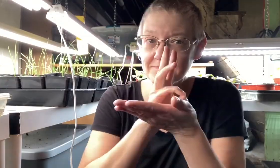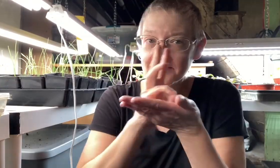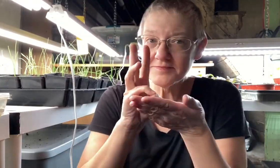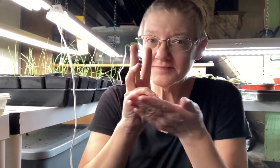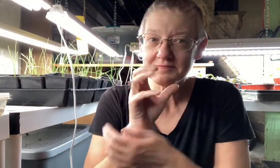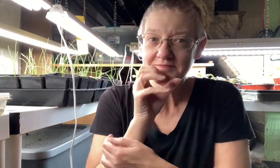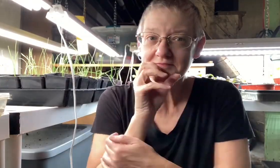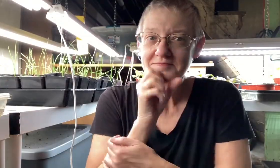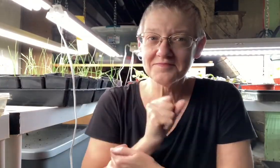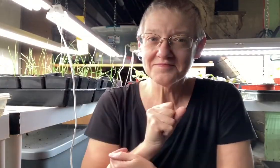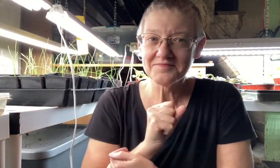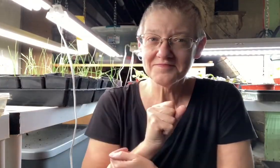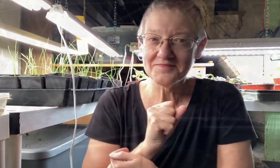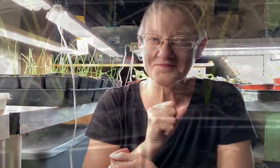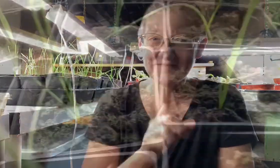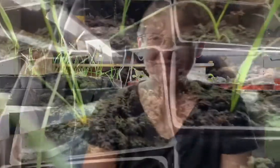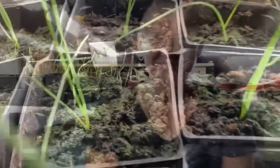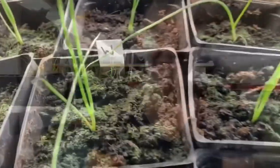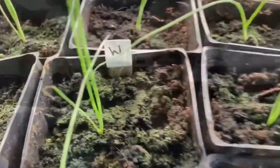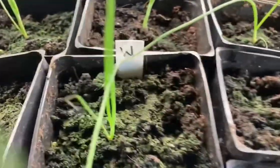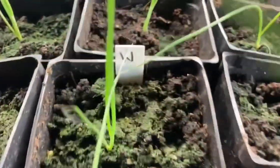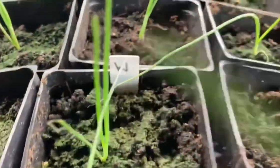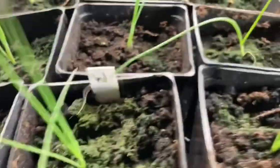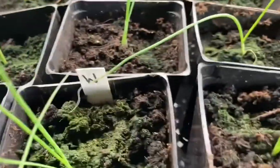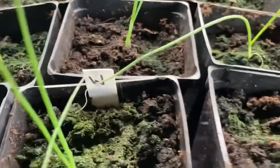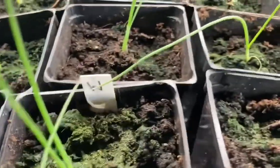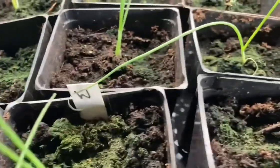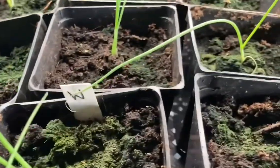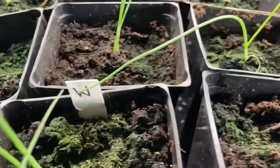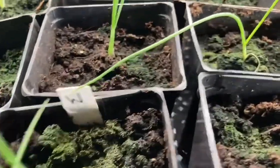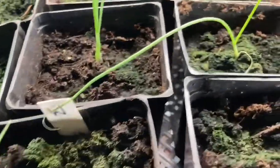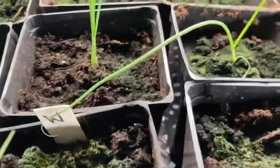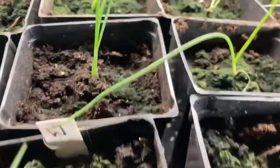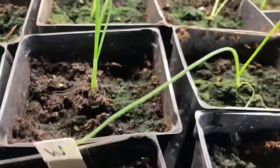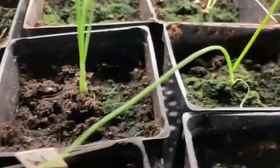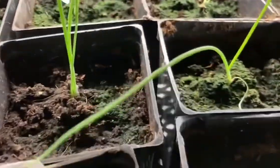Now these onion seedlings are 6 weeks old.